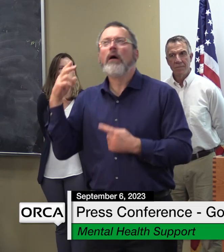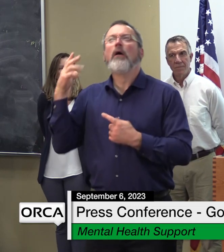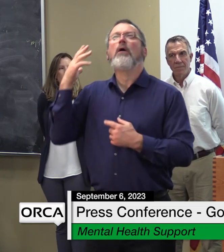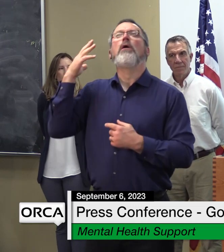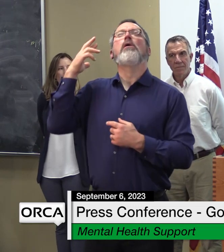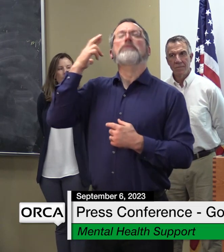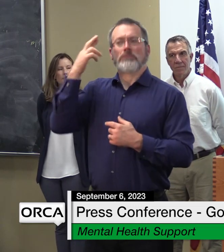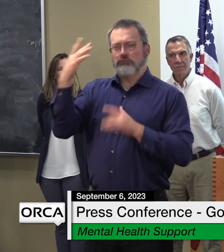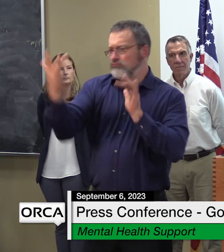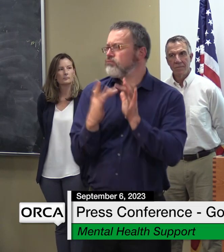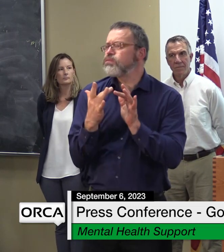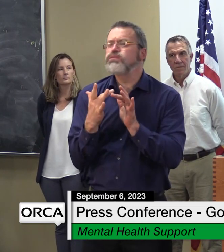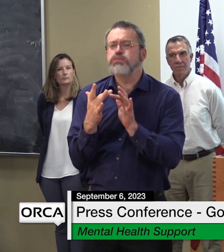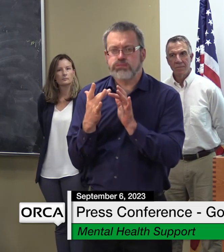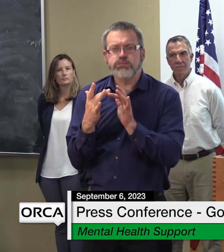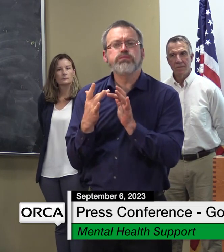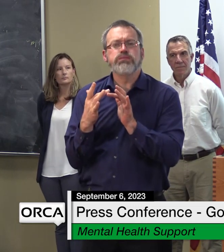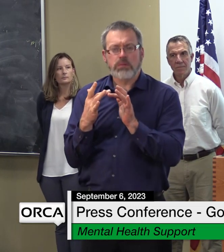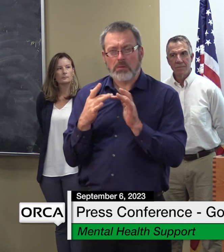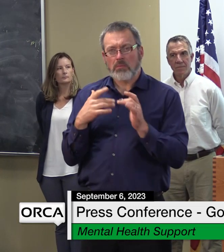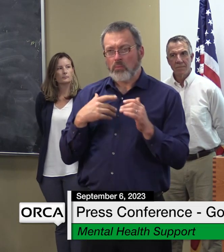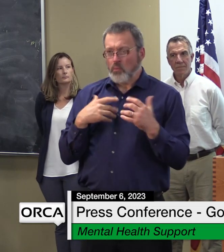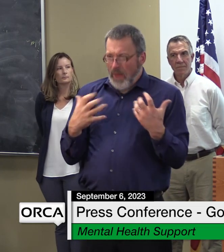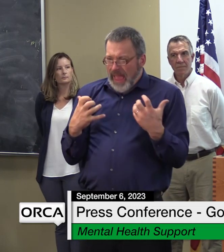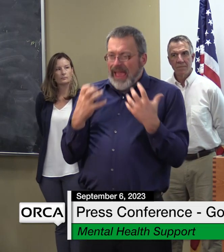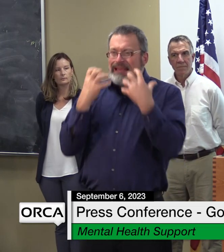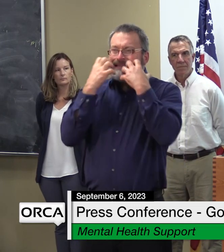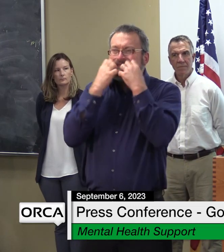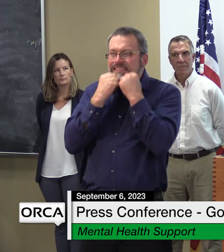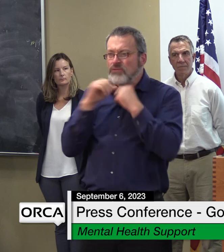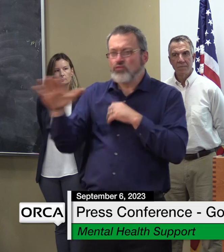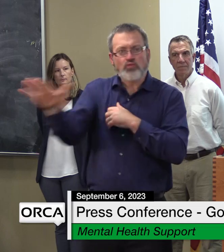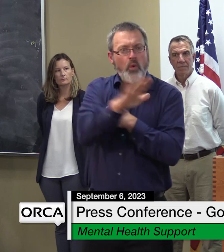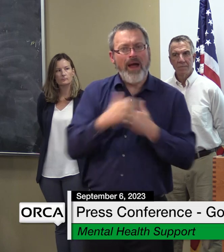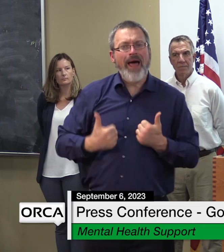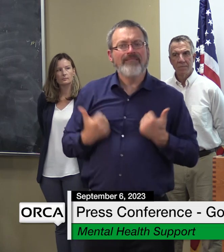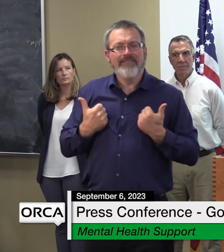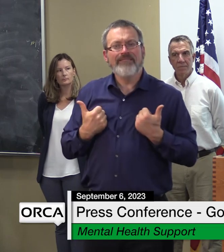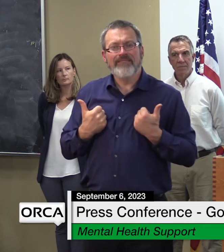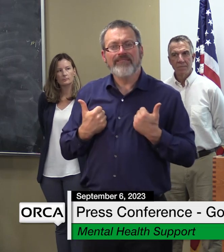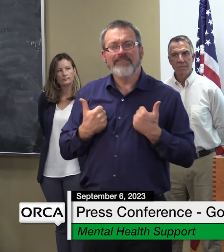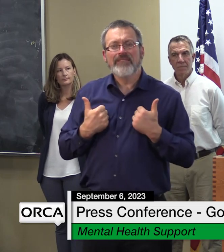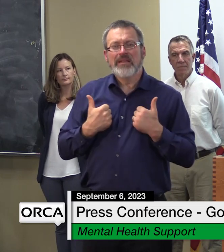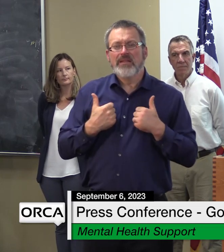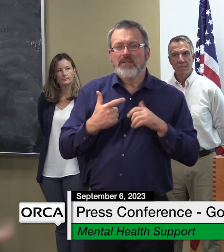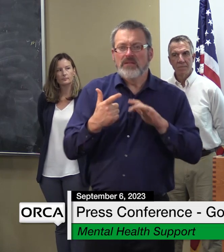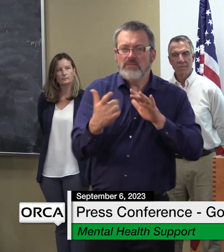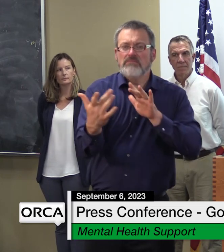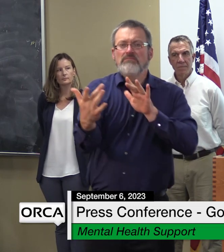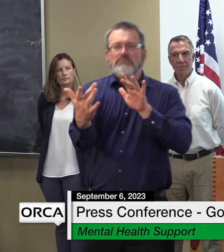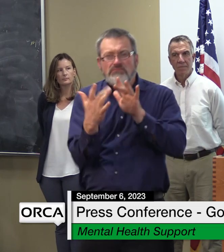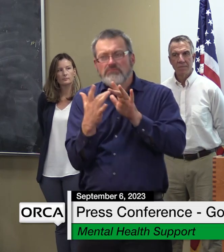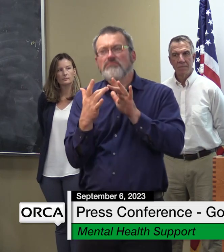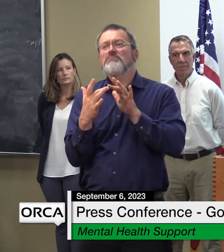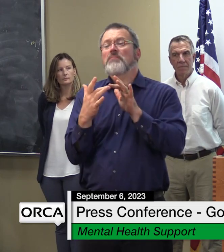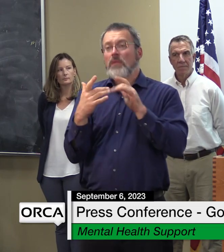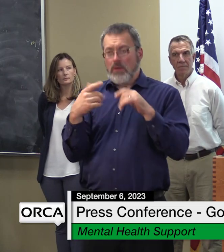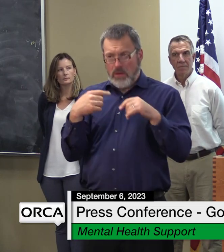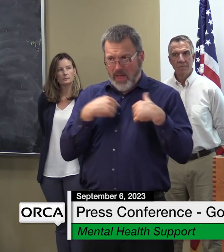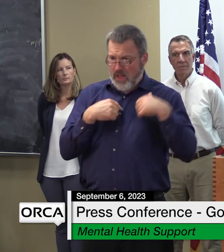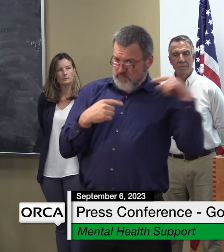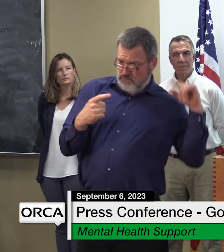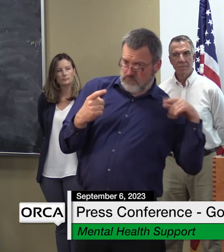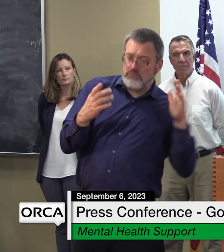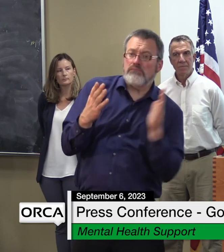dial 988, you'll find a compassionate, caring, and patient person waiting on the other side of the line, ready to collaborate with you and let you define